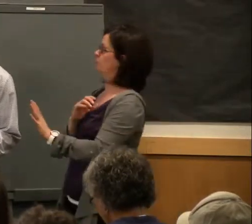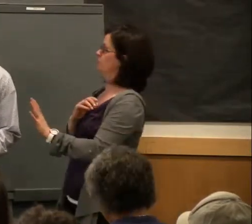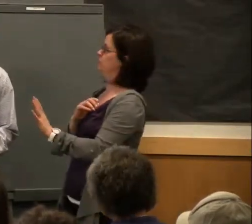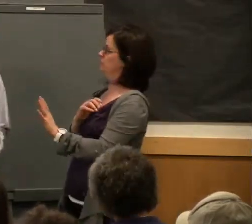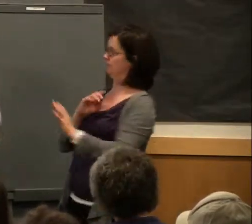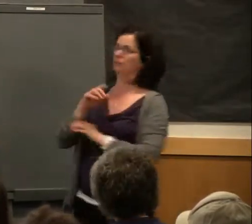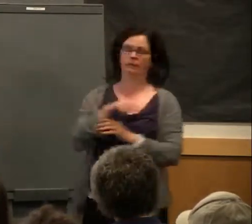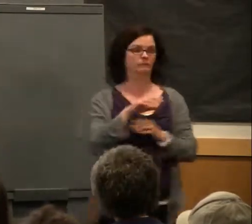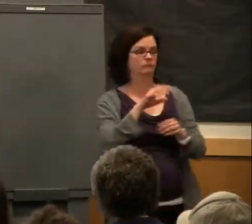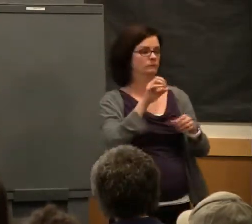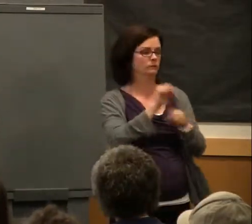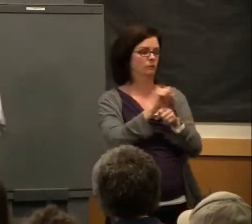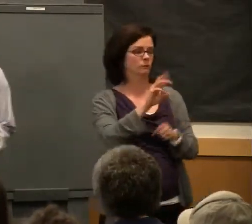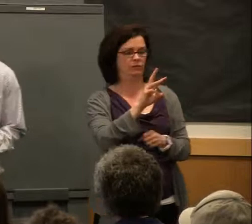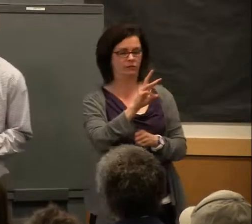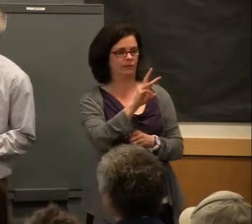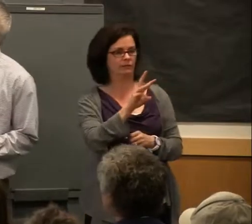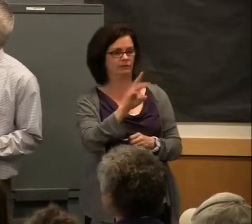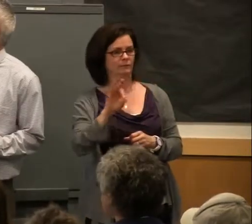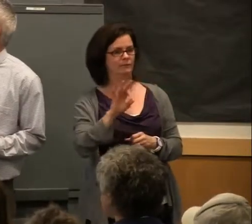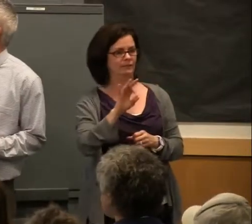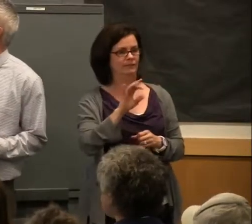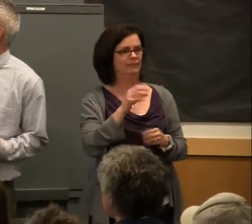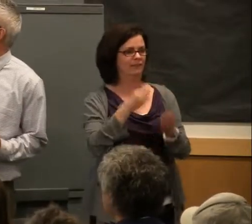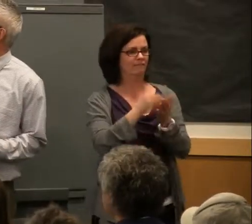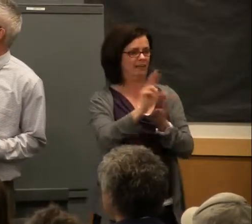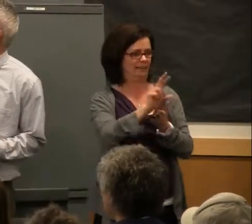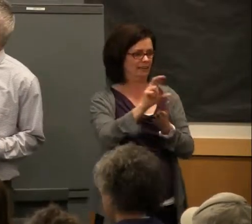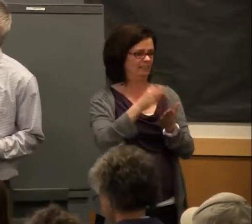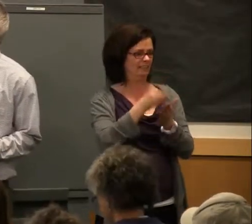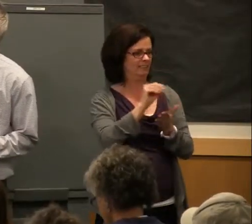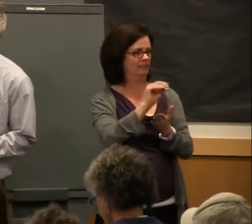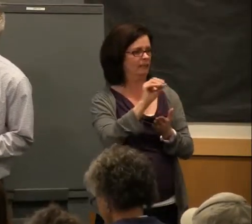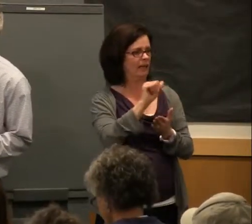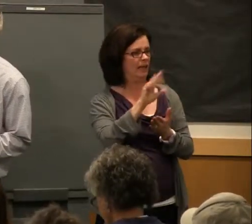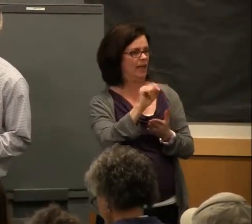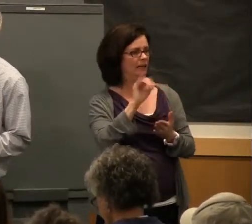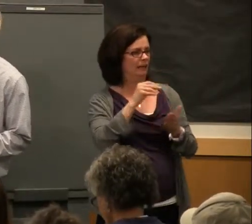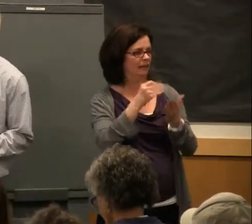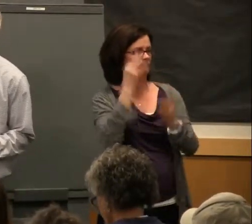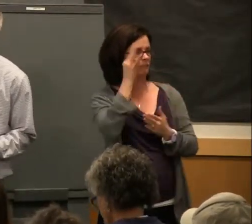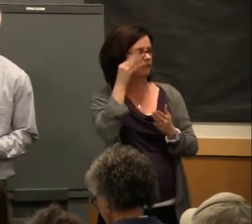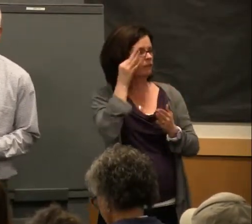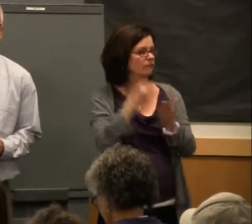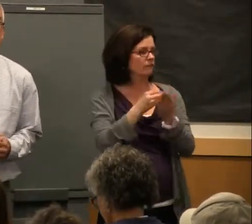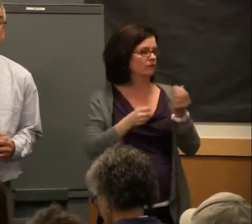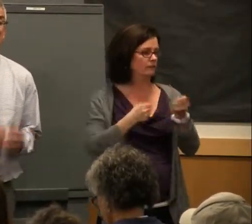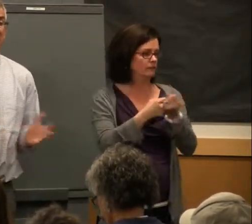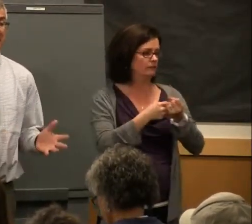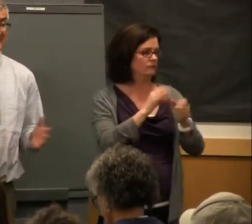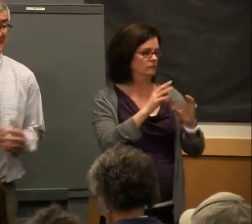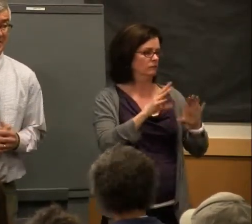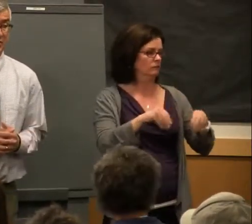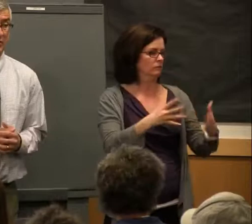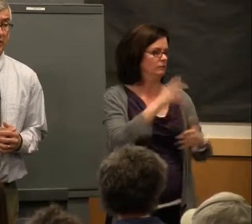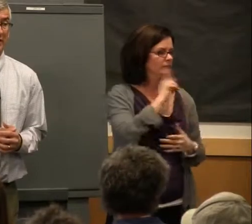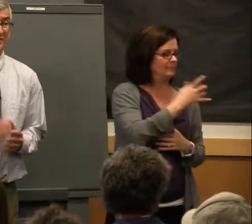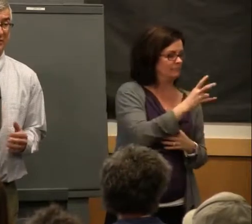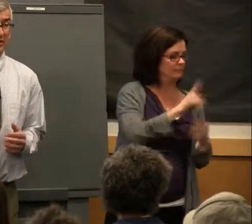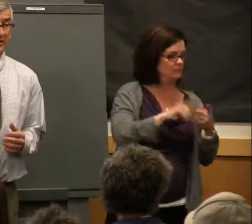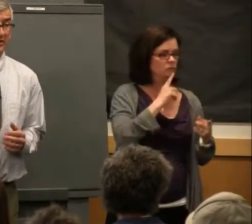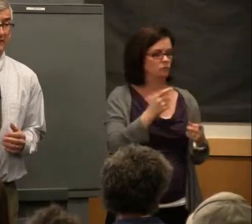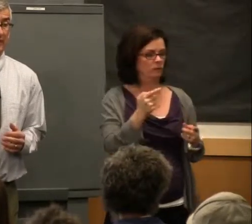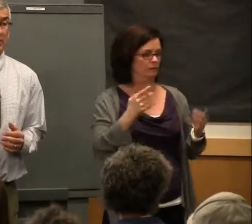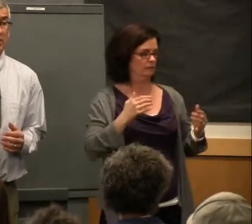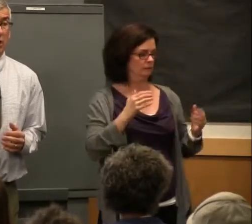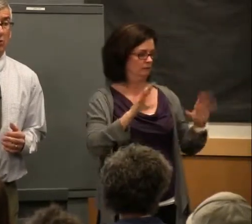to Sorry, assist. workforce invest, okay. Oh, sorry. That's okay. Is a federally funded program designed to assist young people ages 17 to 21,